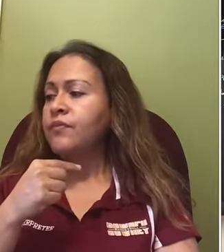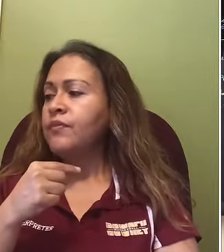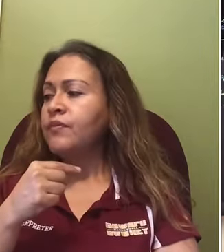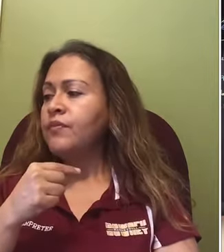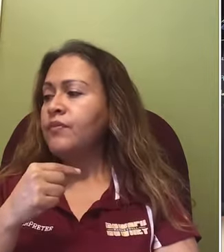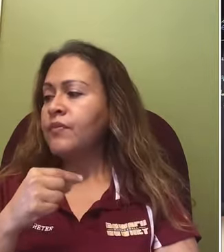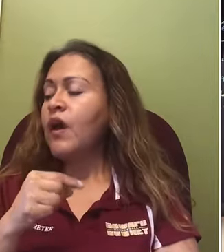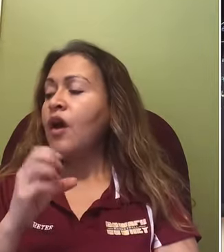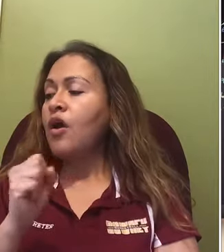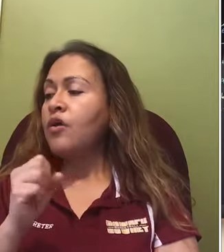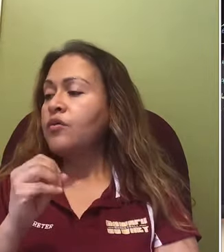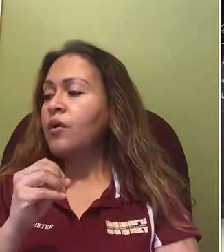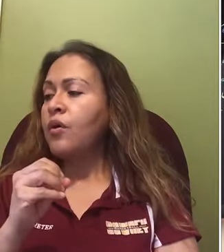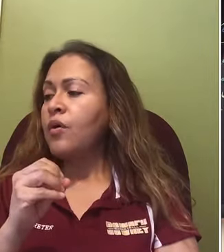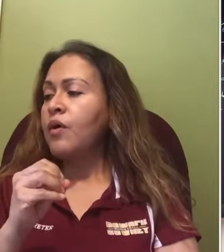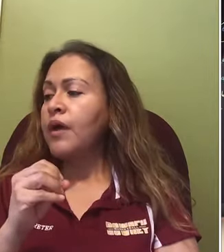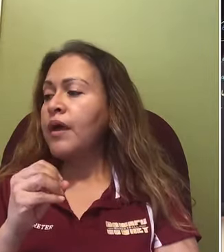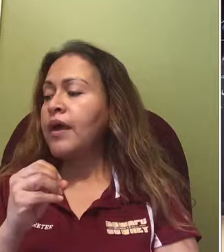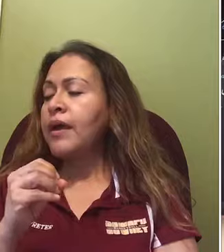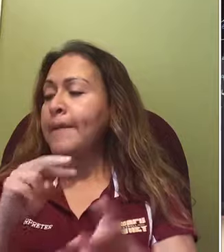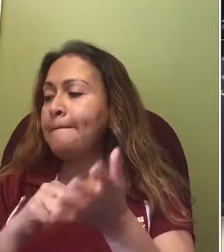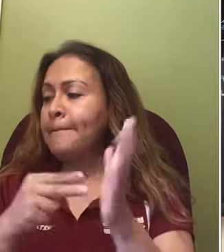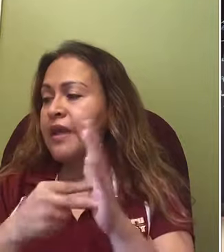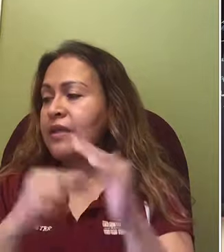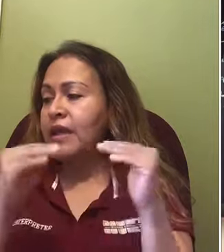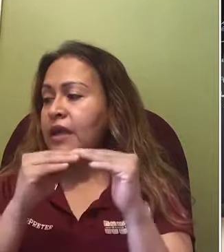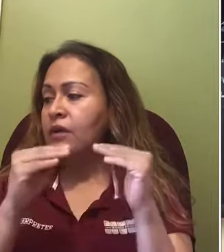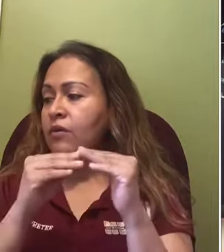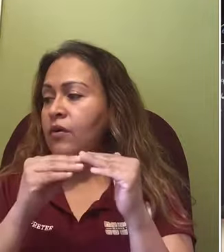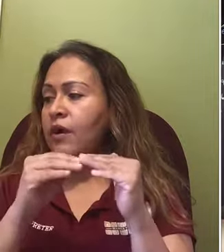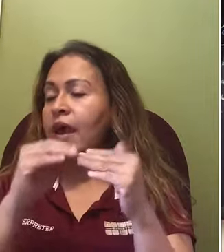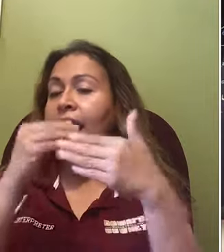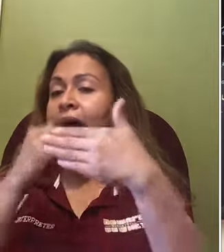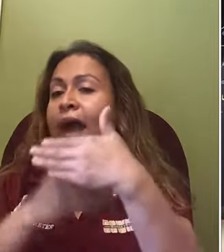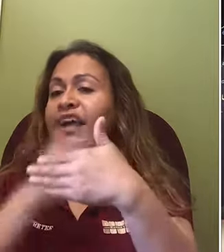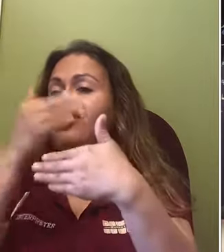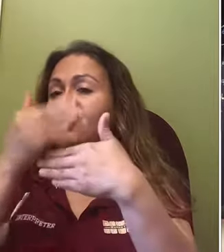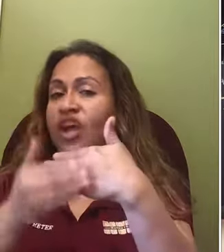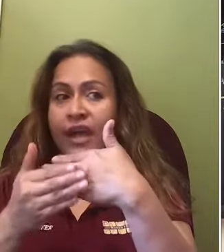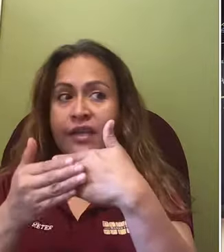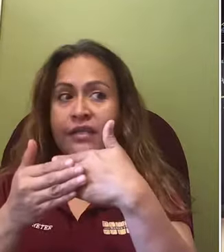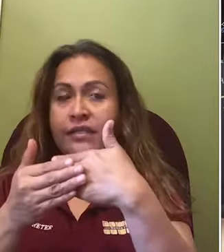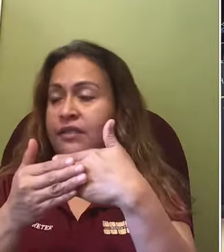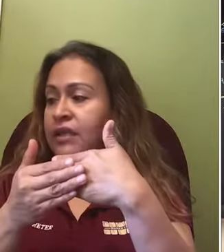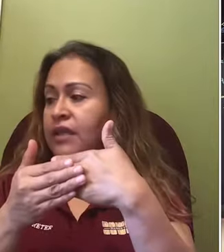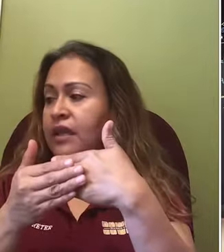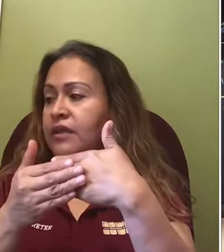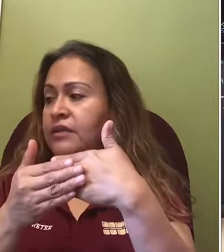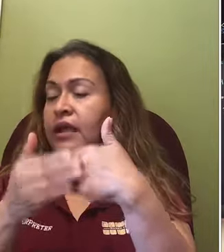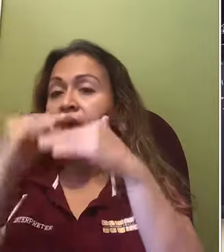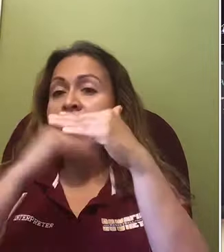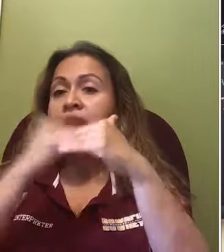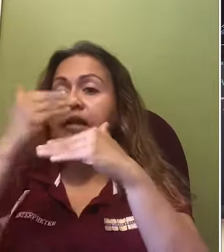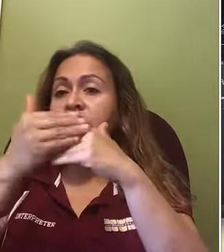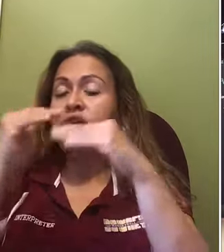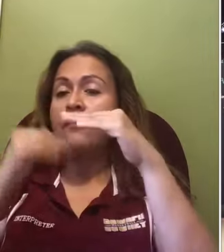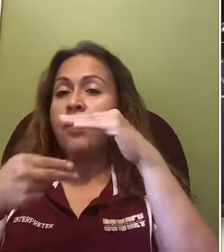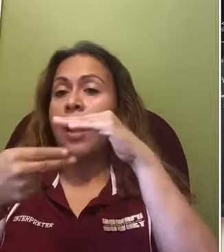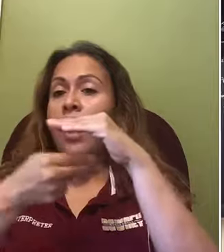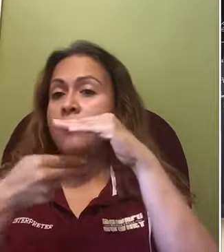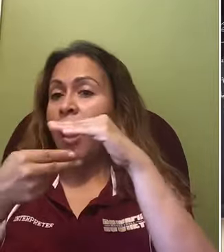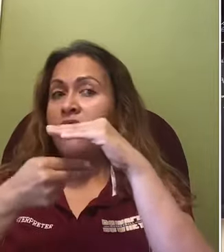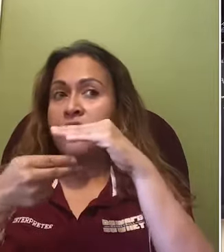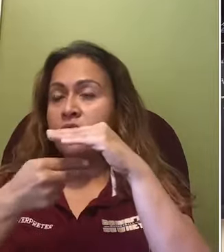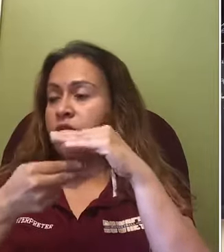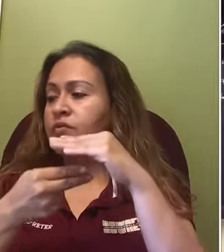over hypotenuse. Cosine is equal to adjacent over hypotenuse. So let's look over